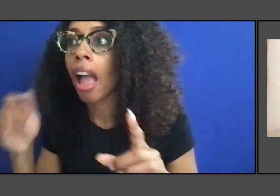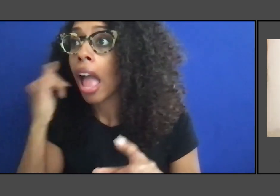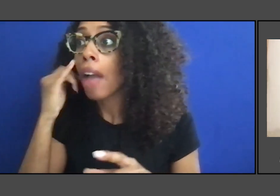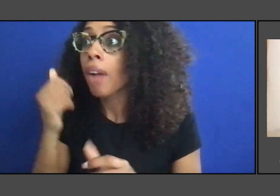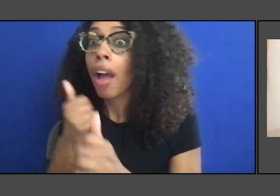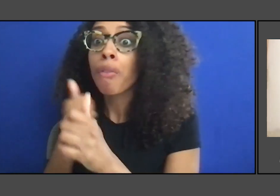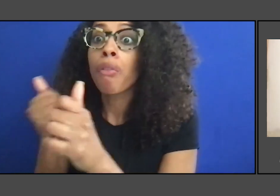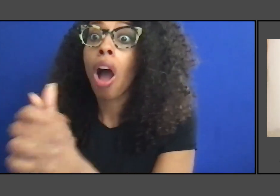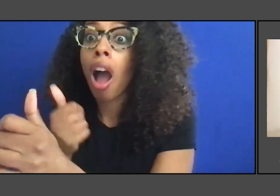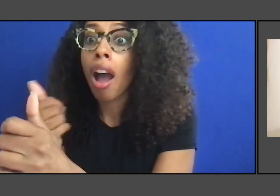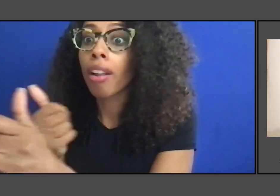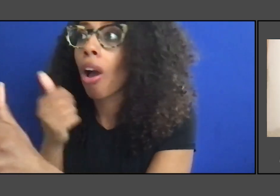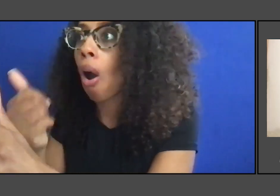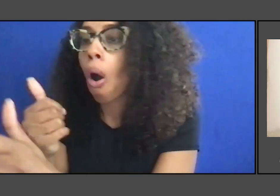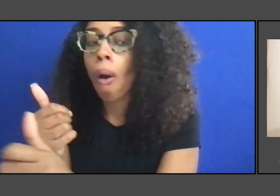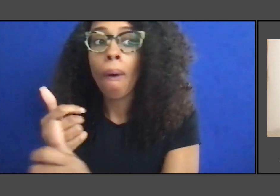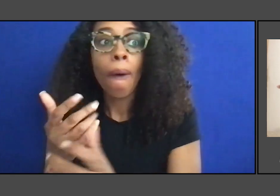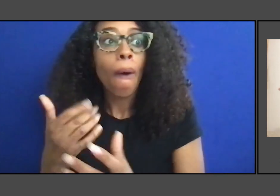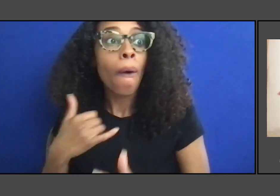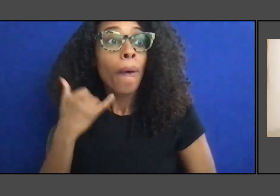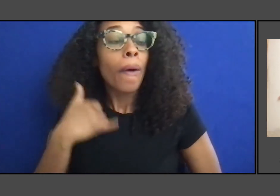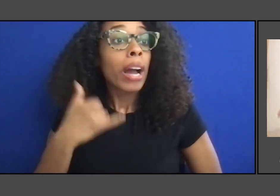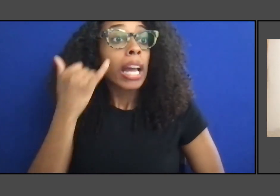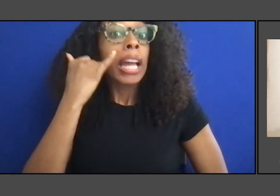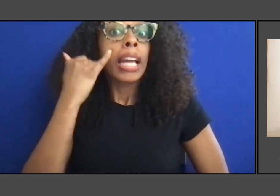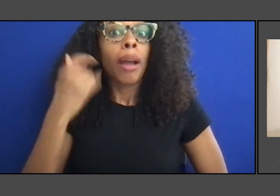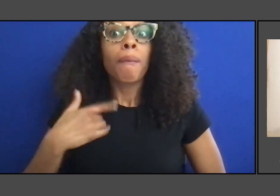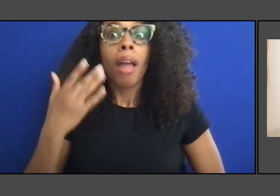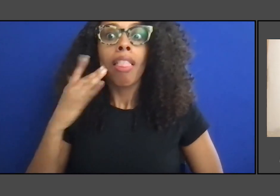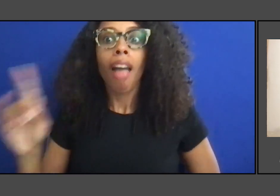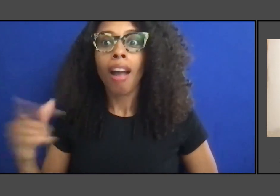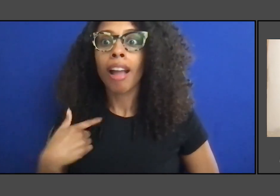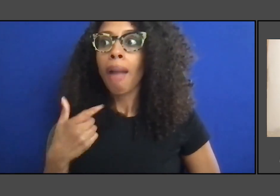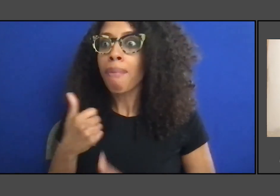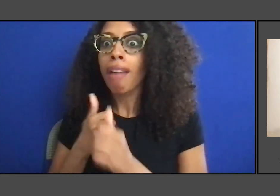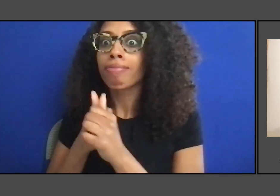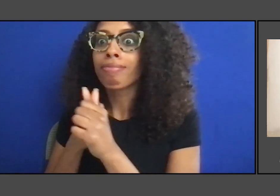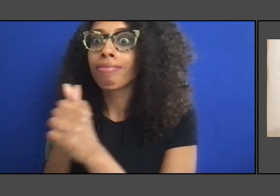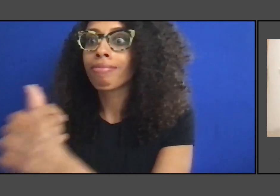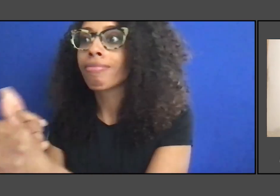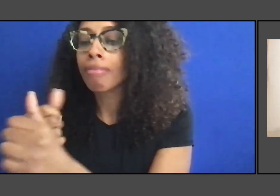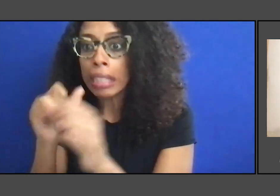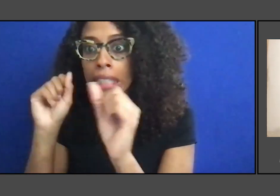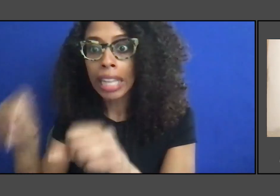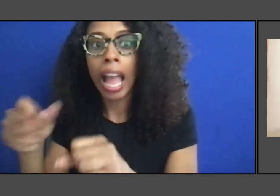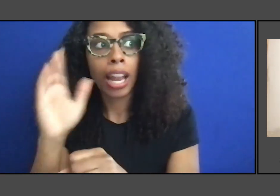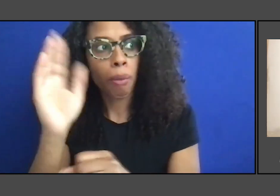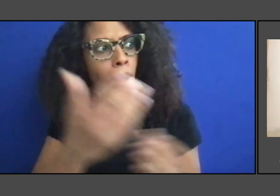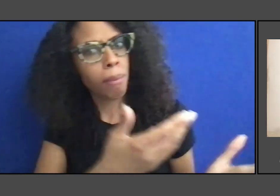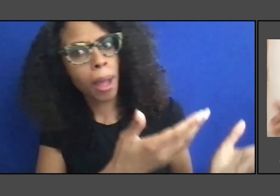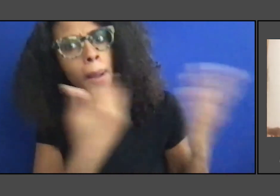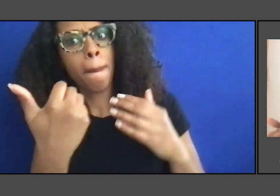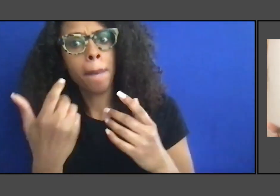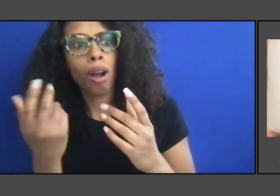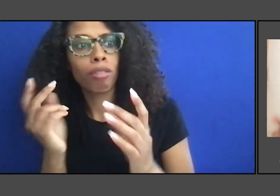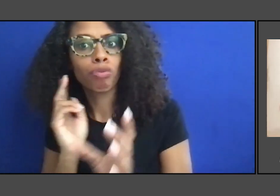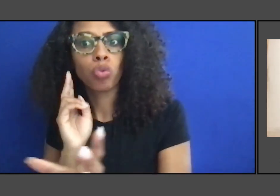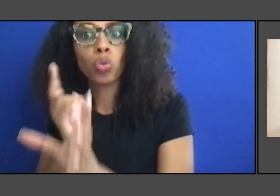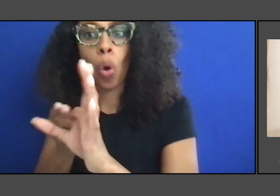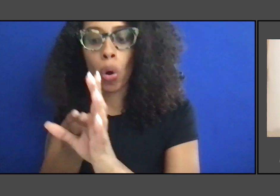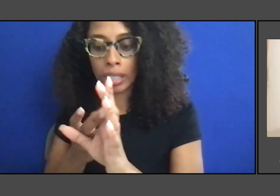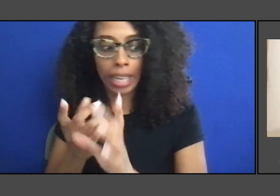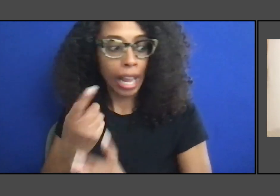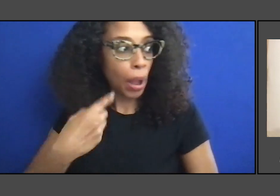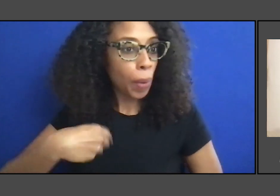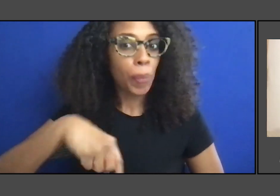him. And I'm going to be transformed. He's going to be transformed, and I'm going to we will be transformed. Right. And